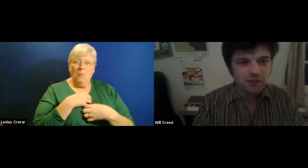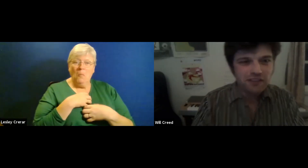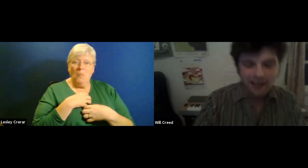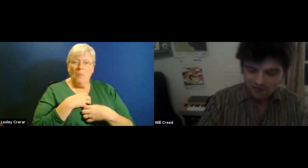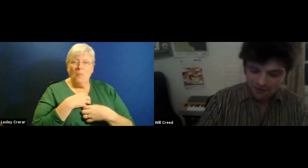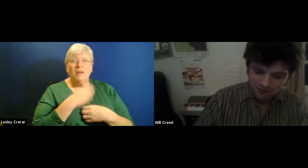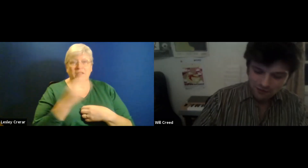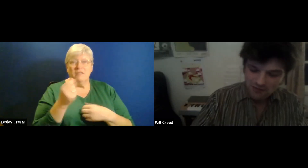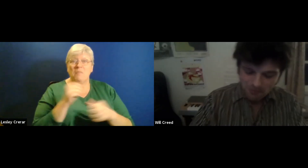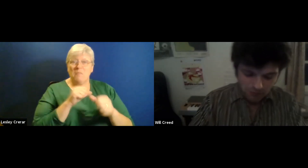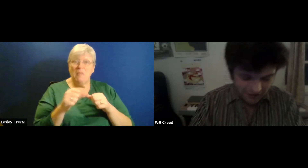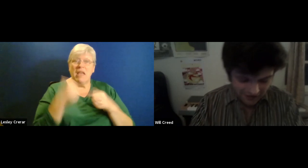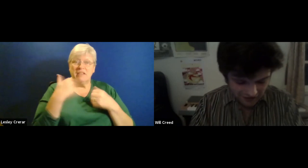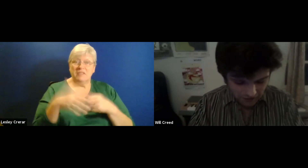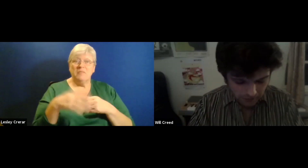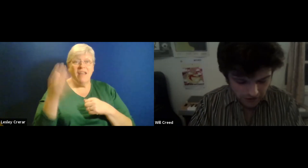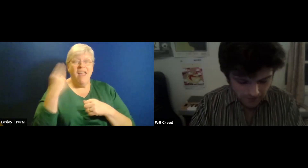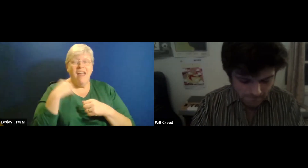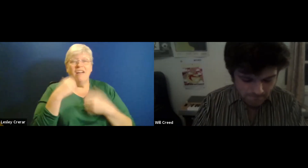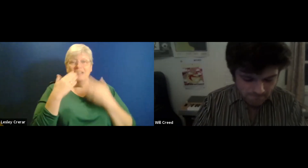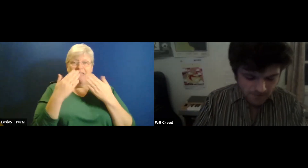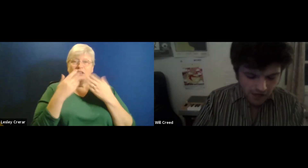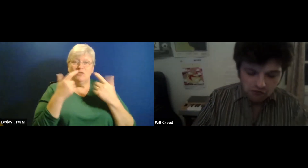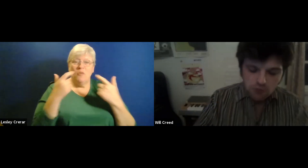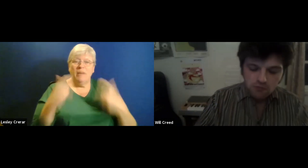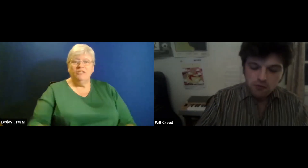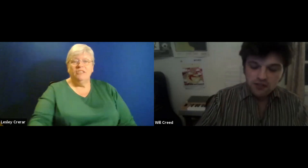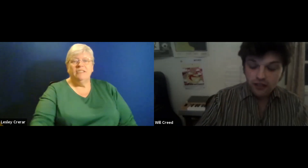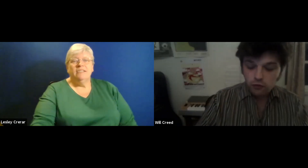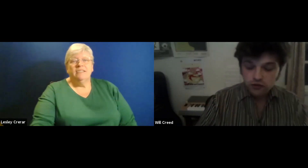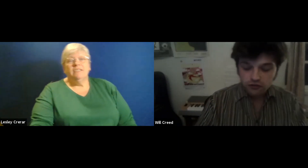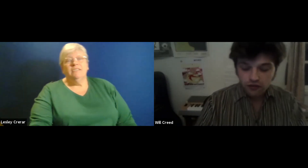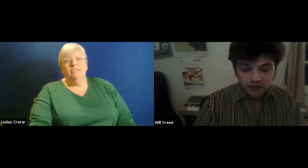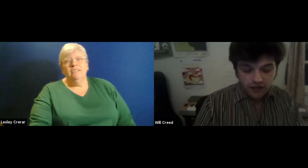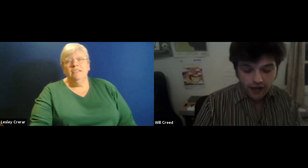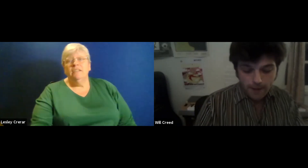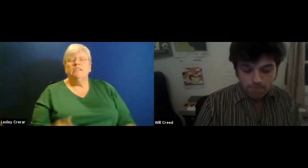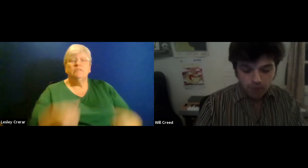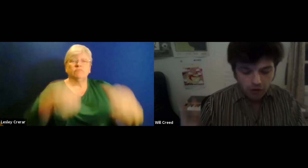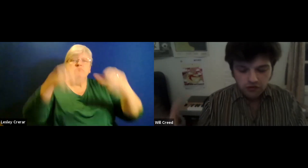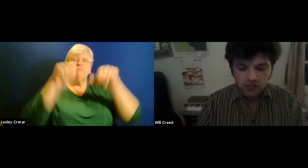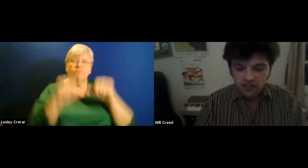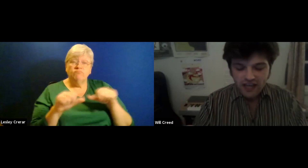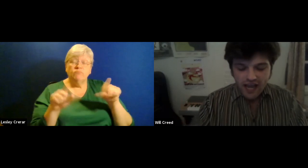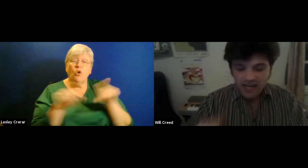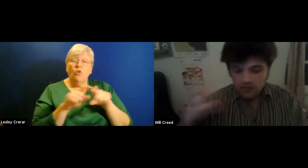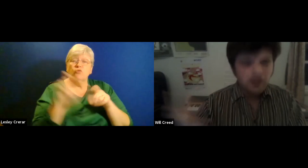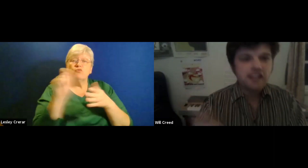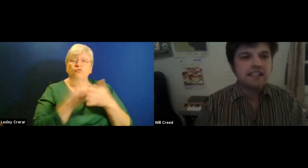Some of the best ones that I have heard from him. Brilliant, thank you so much. Our fourth performer tonight also writes poetry, which